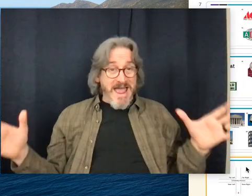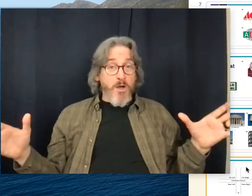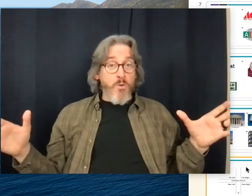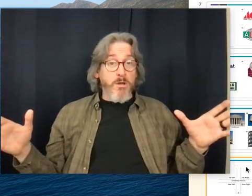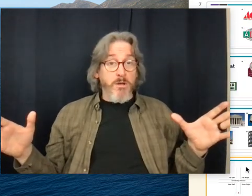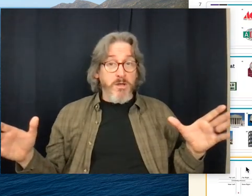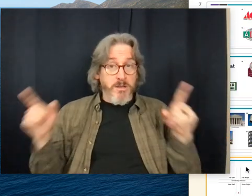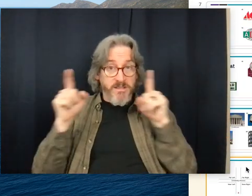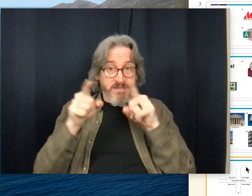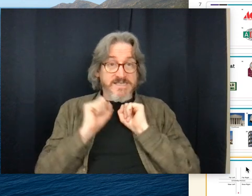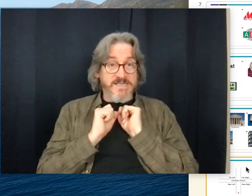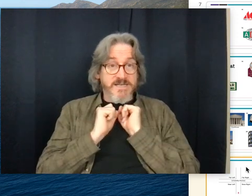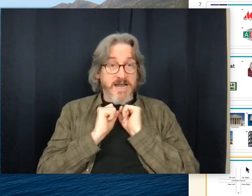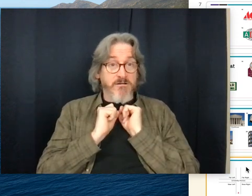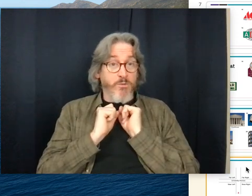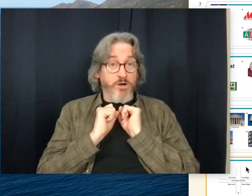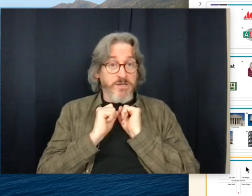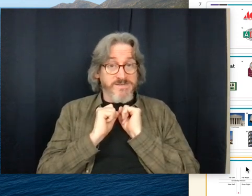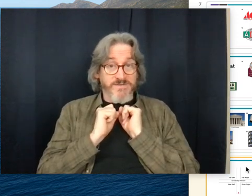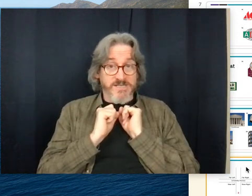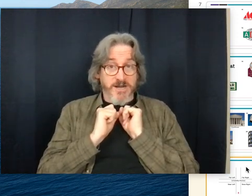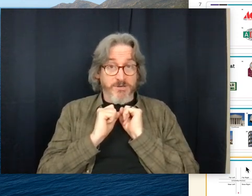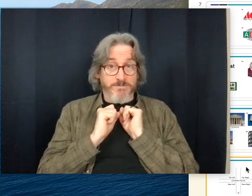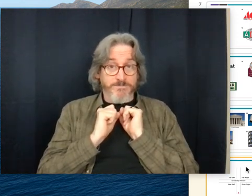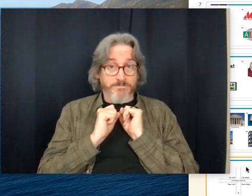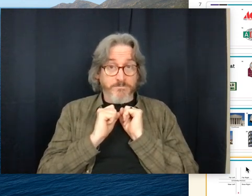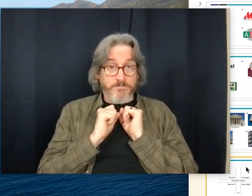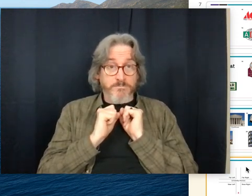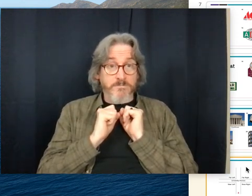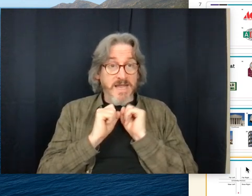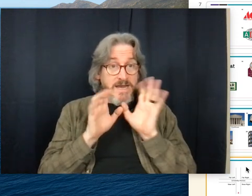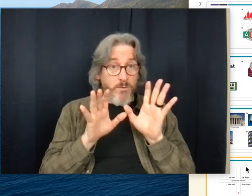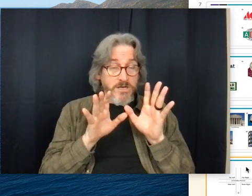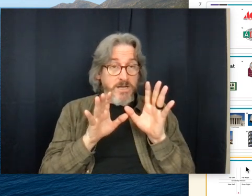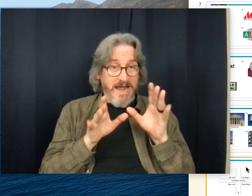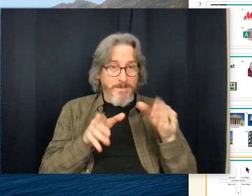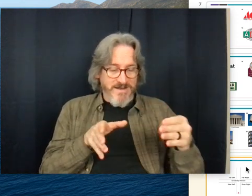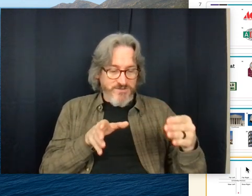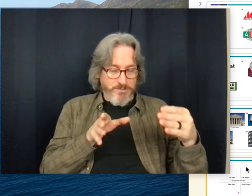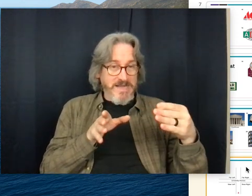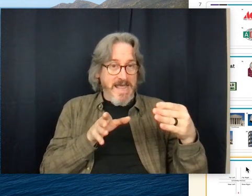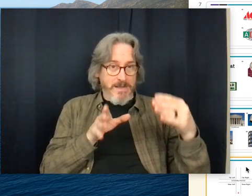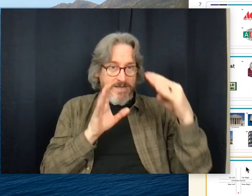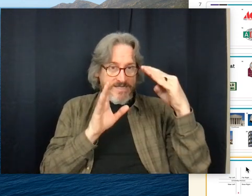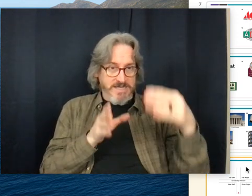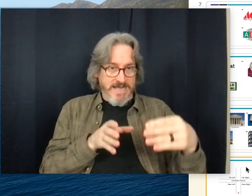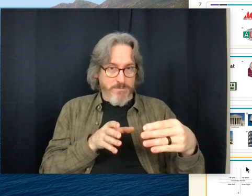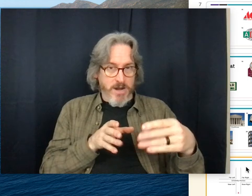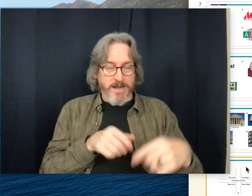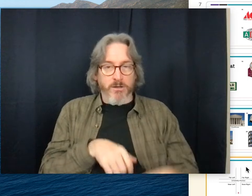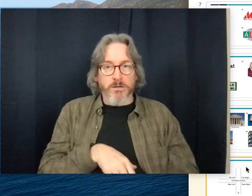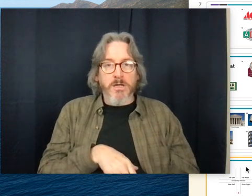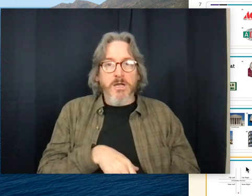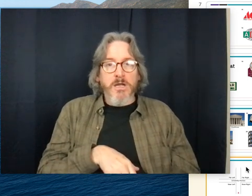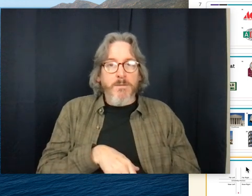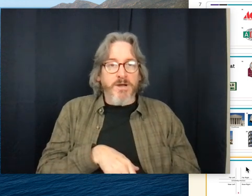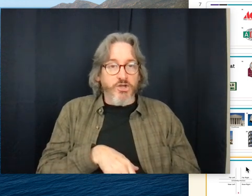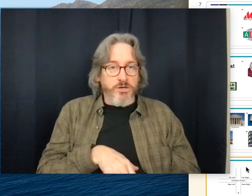So now this is the diagram we're going to use for this chapter. And I'm going to have to play because of the camera